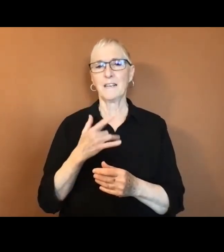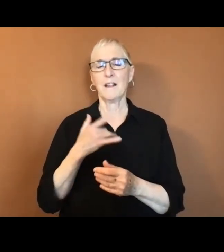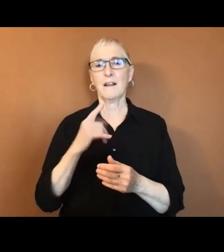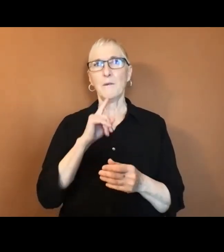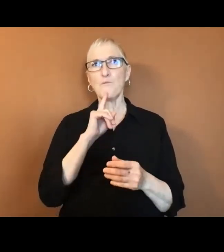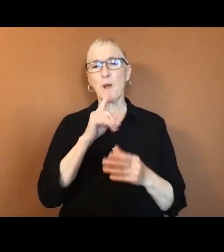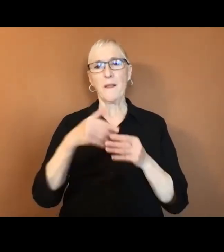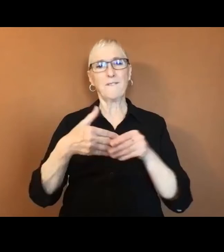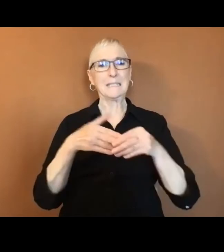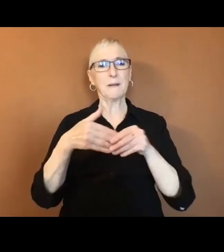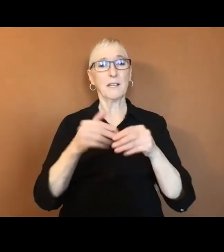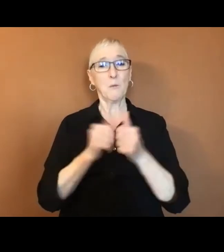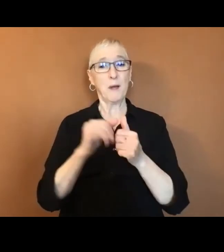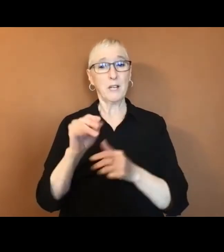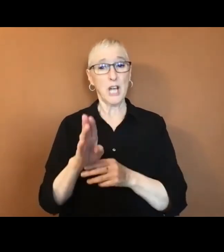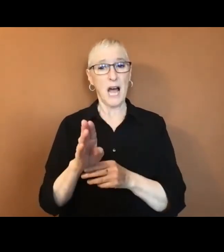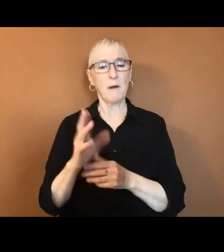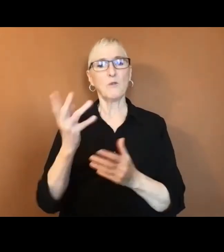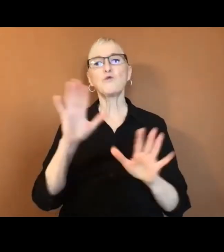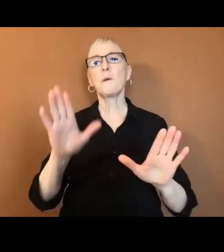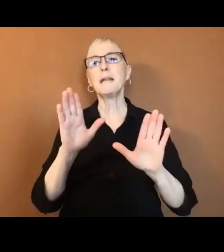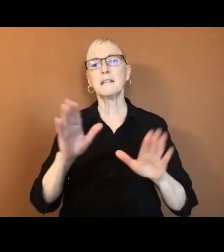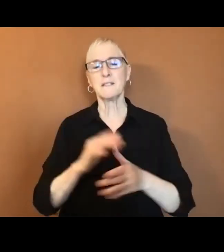that's associated with the job is tremendous.